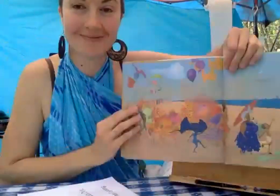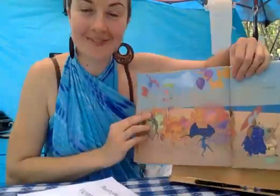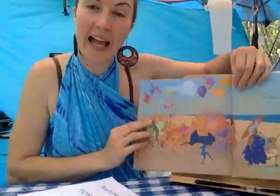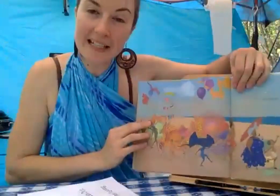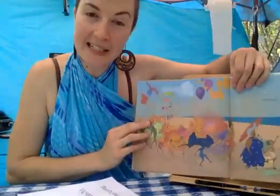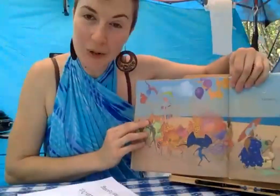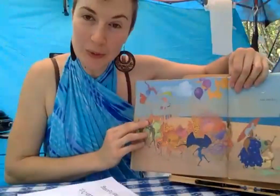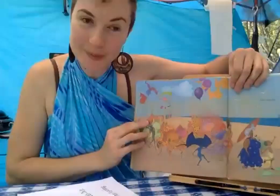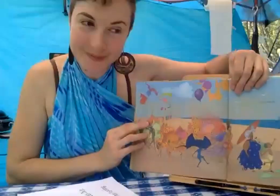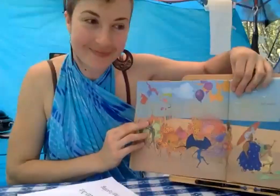And they do.